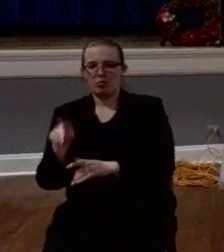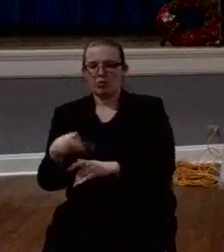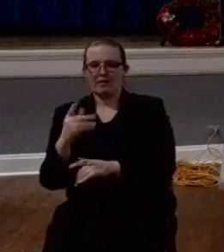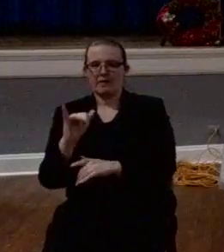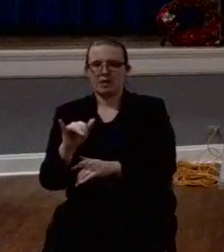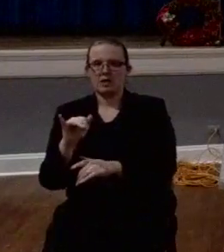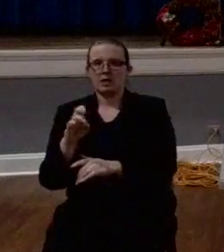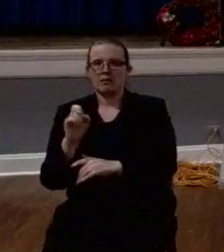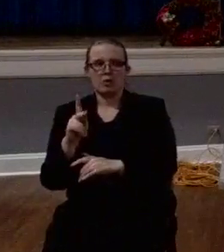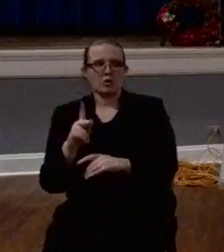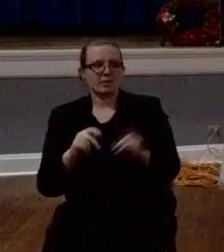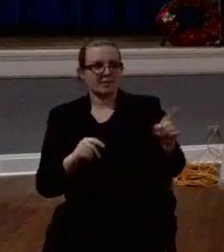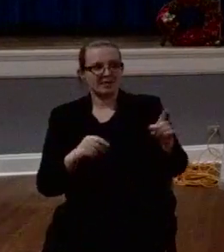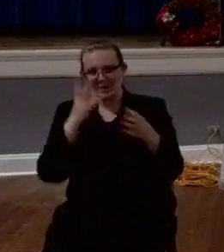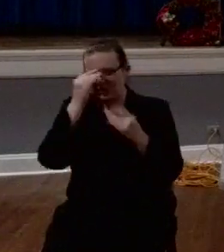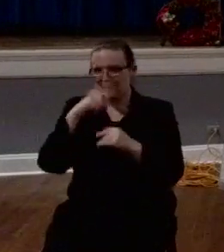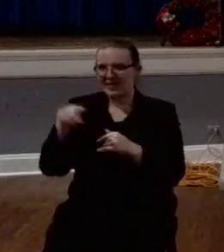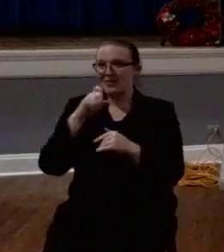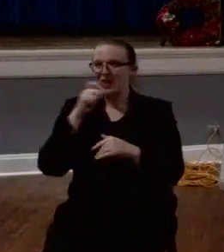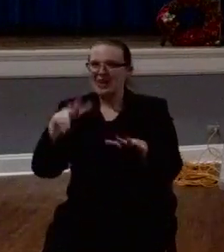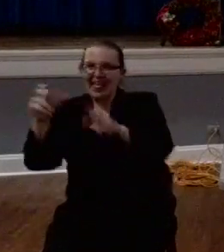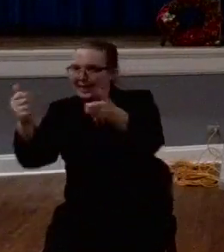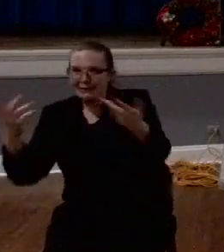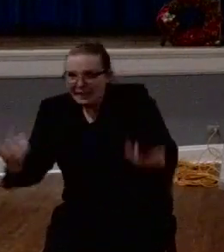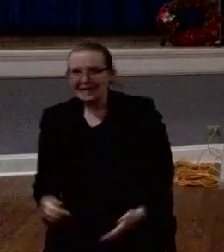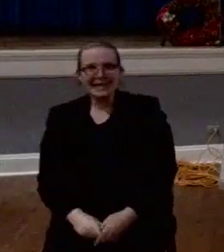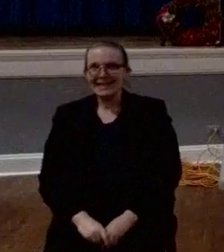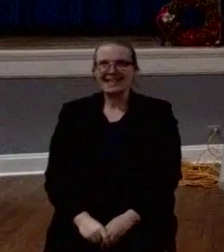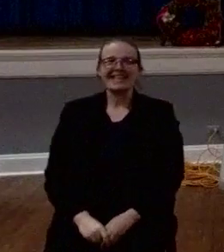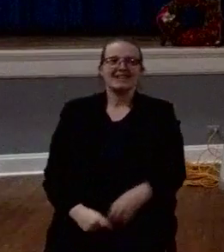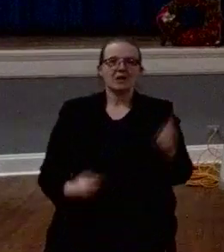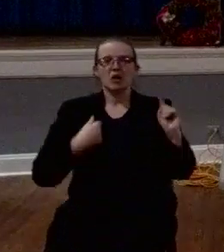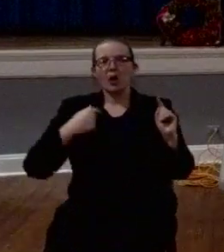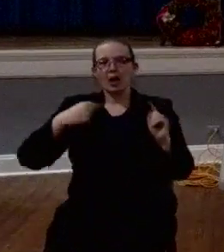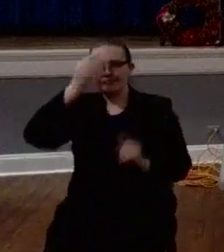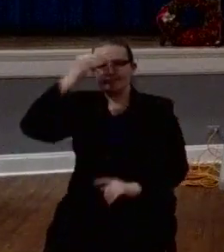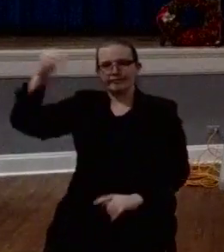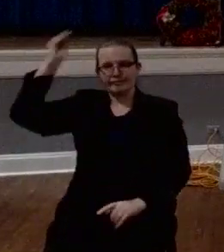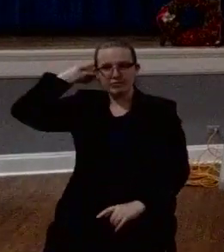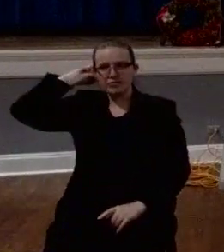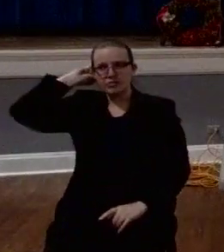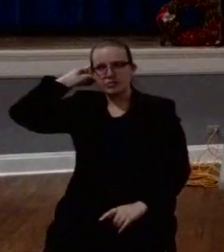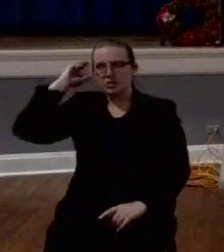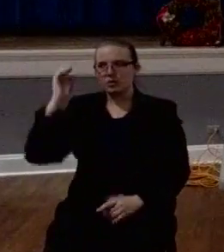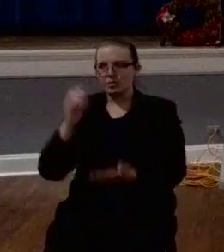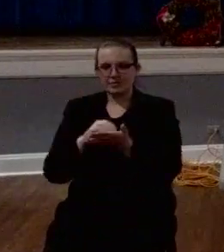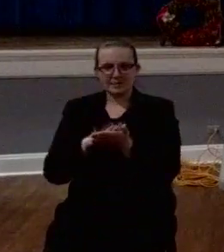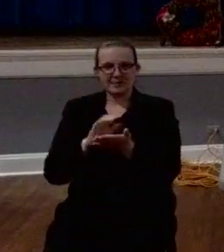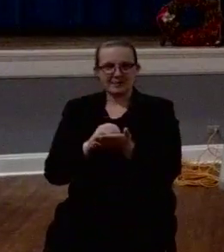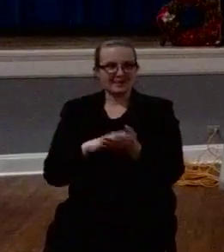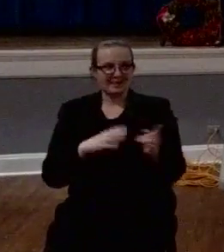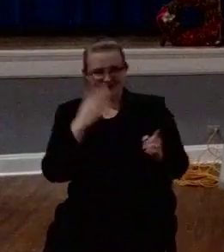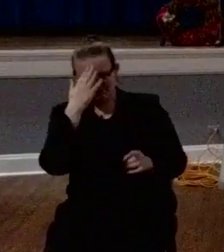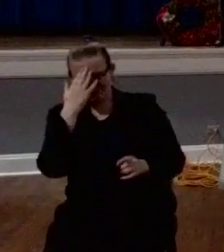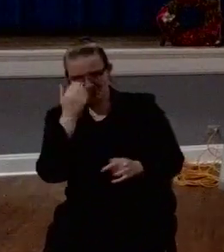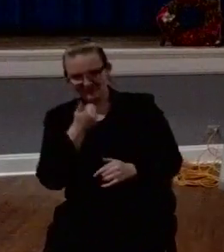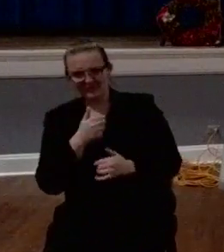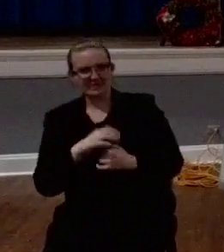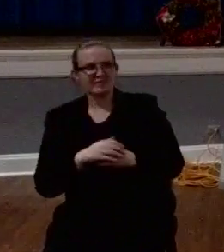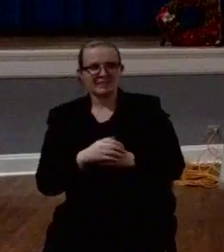so that resonated. That resonated in my head. So that's still, we're taking notes. I know you were, Yes. sir,